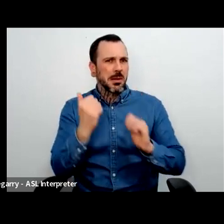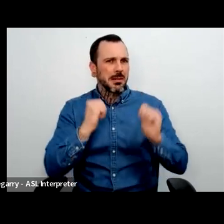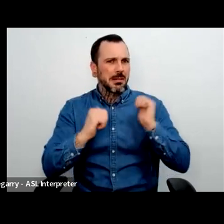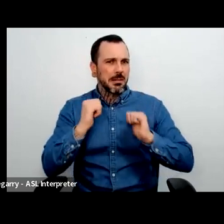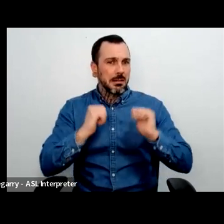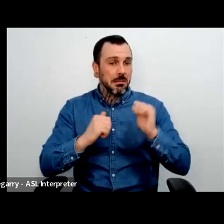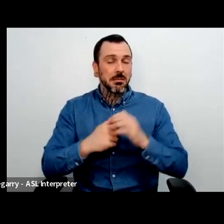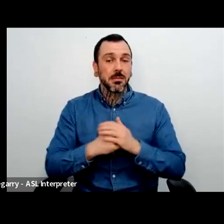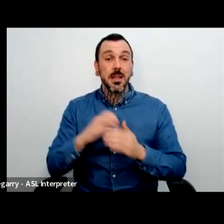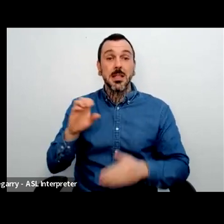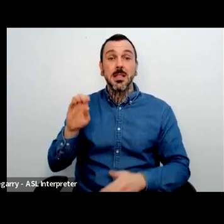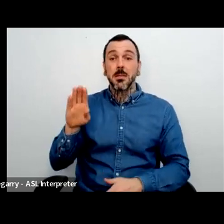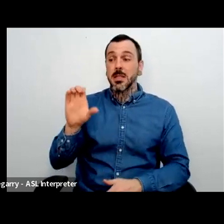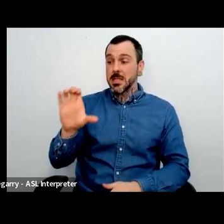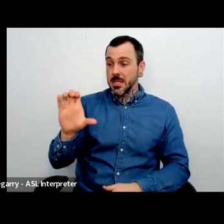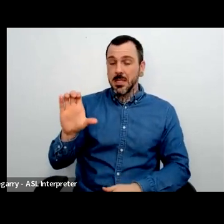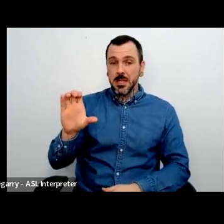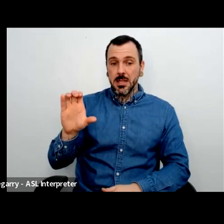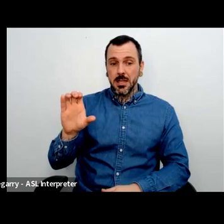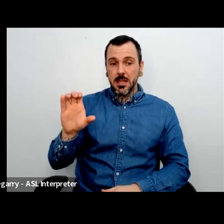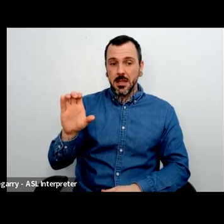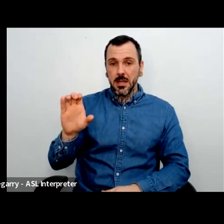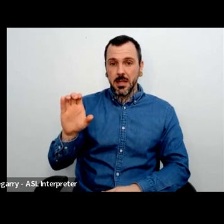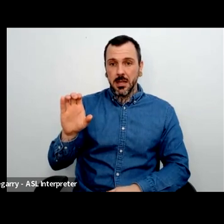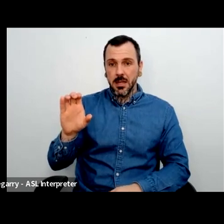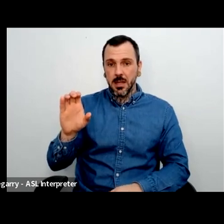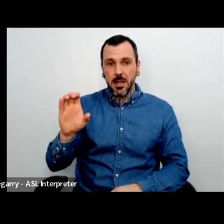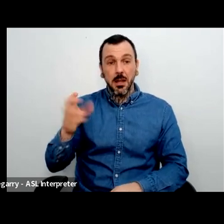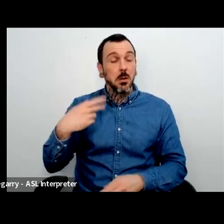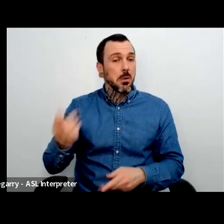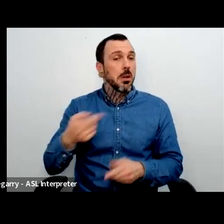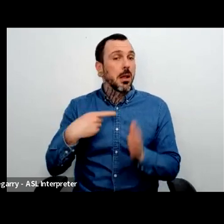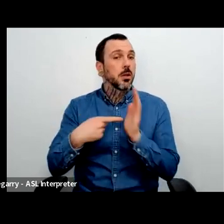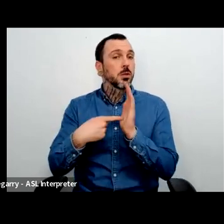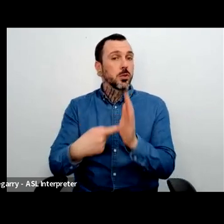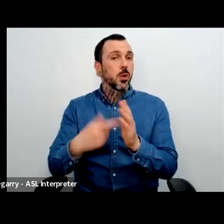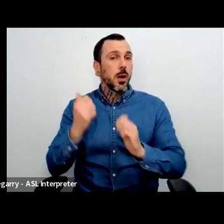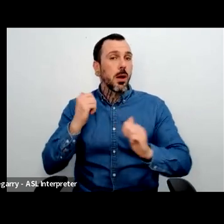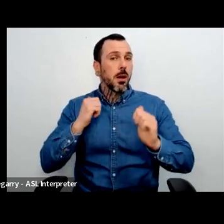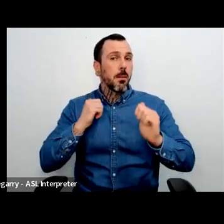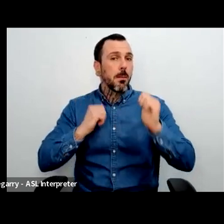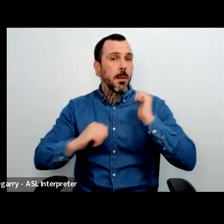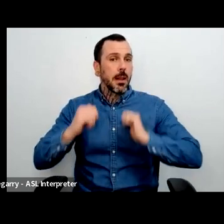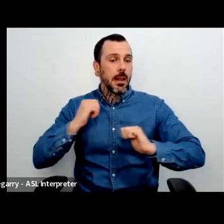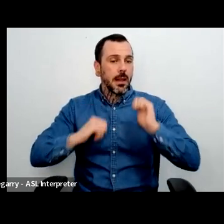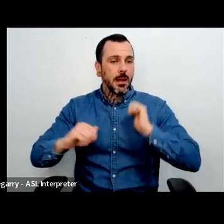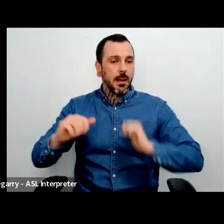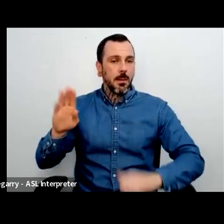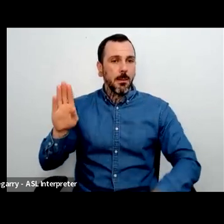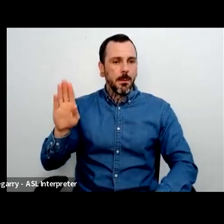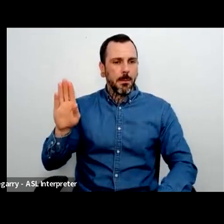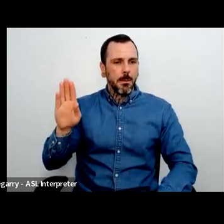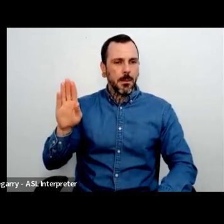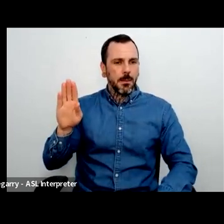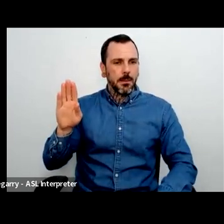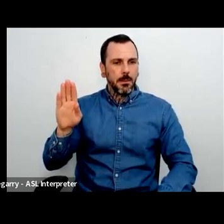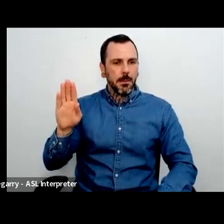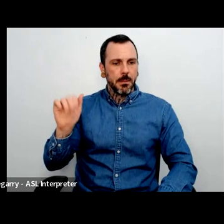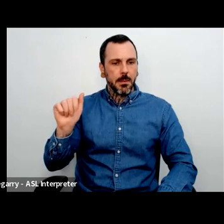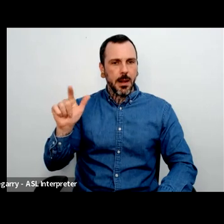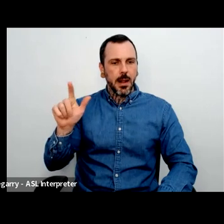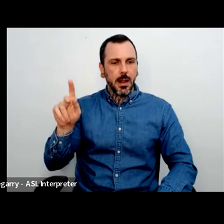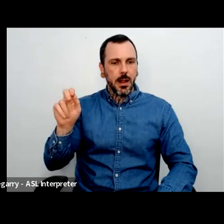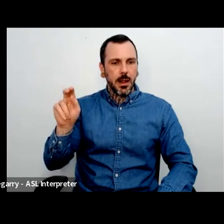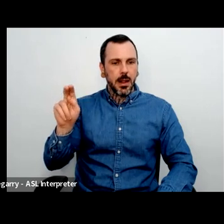the CBC of Balkanville, the David Fenario play. It's a great TV production of it. Why aren't we doing more of that to turn